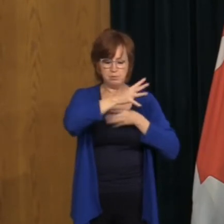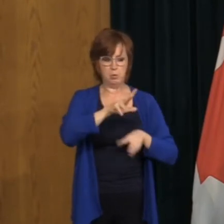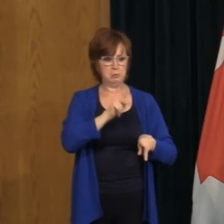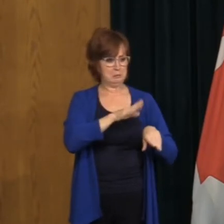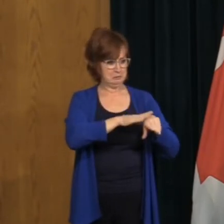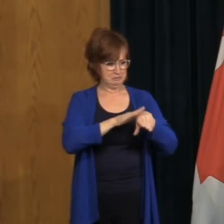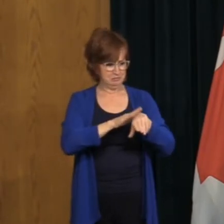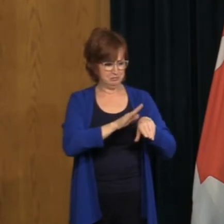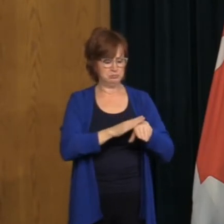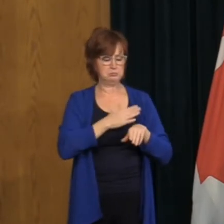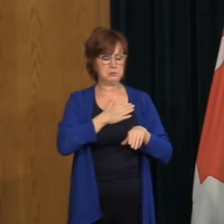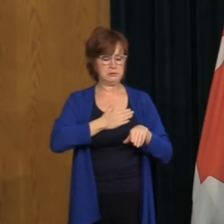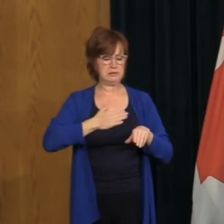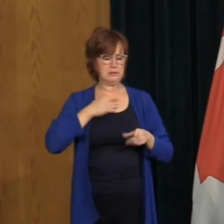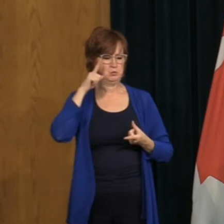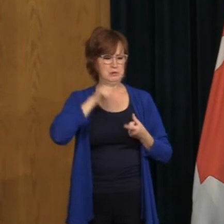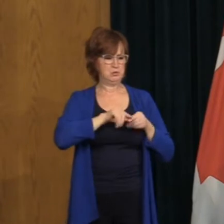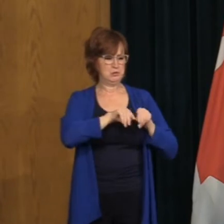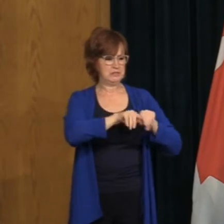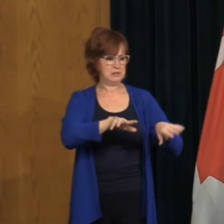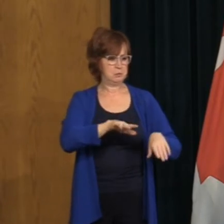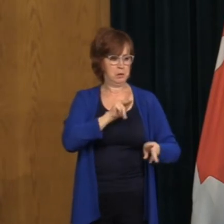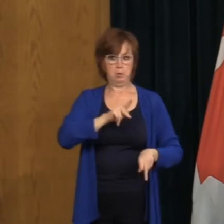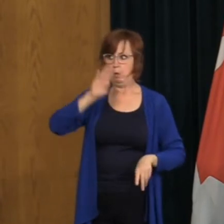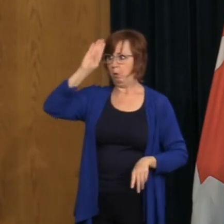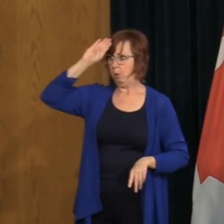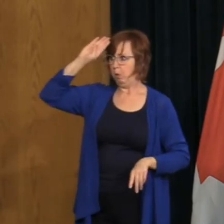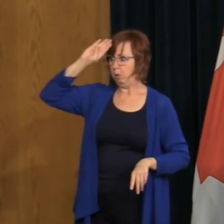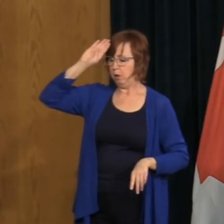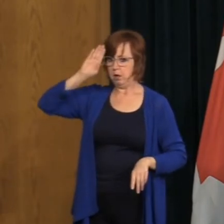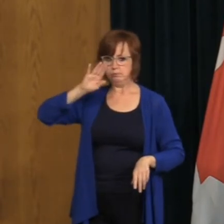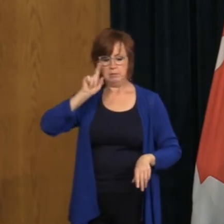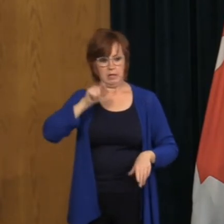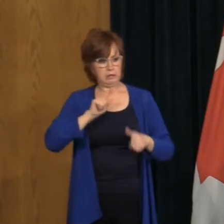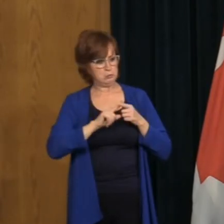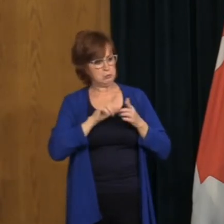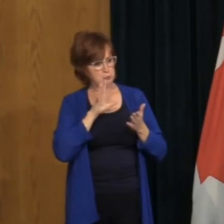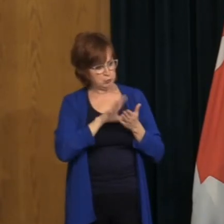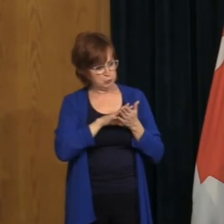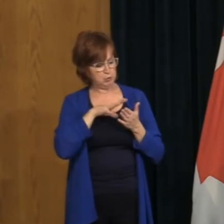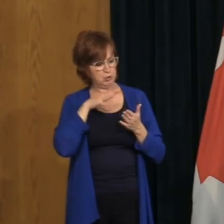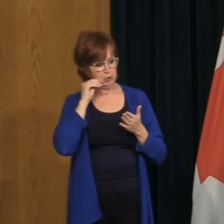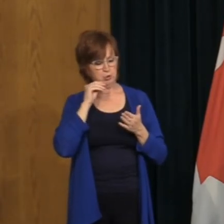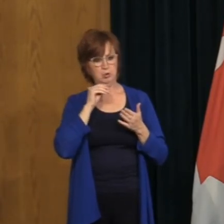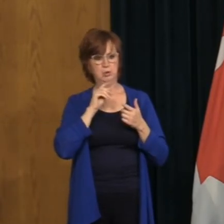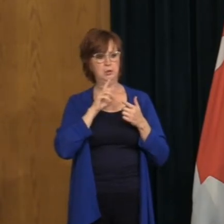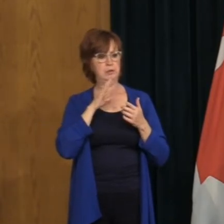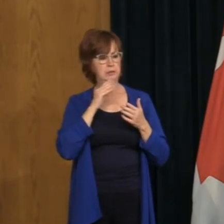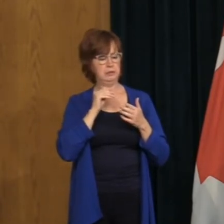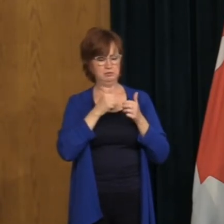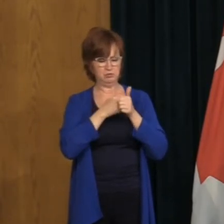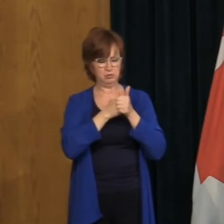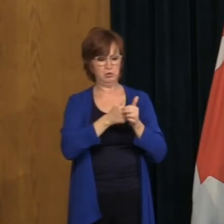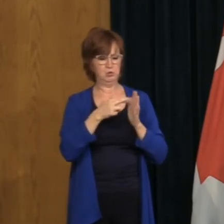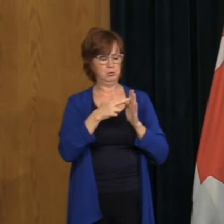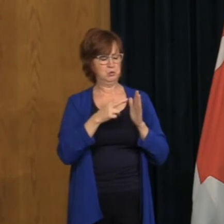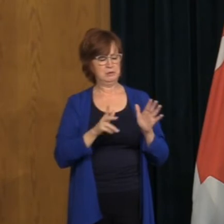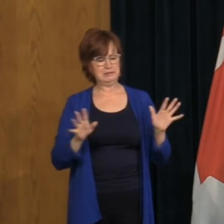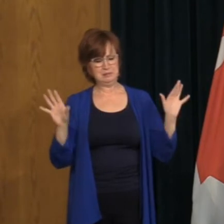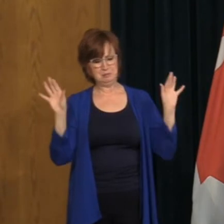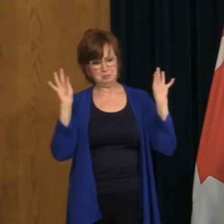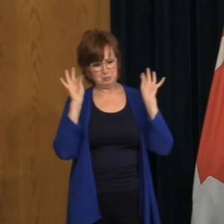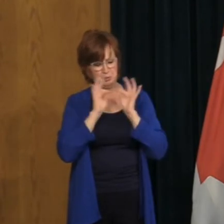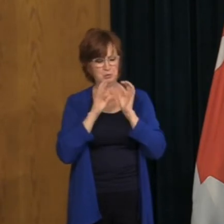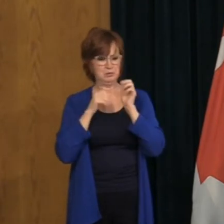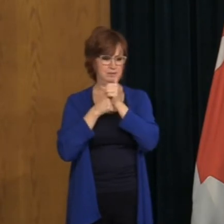said before, our goal is not to eradicate the virus. Our goal is to reduce the spread of this virus so that our healthcare system can manage it and